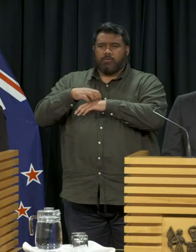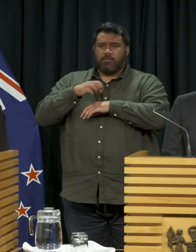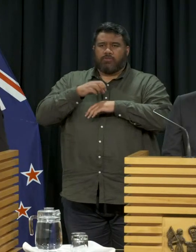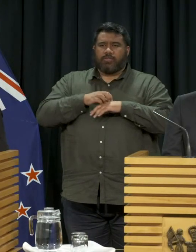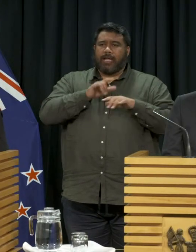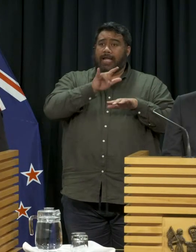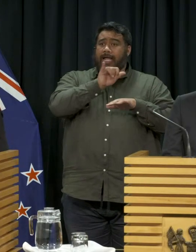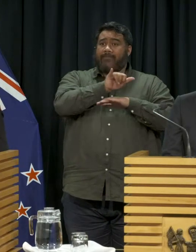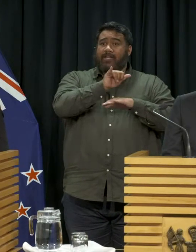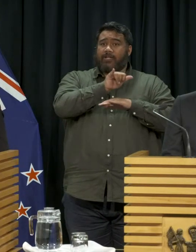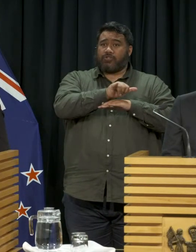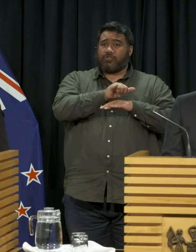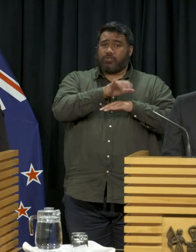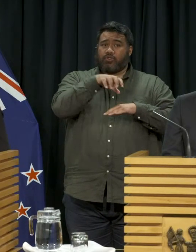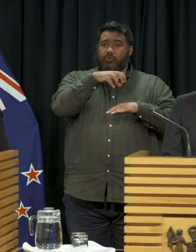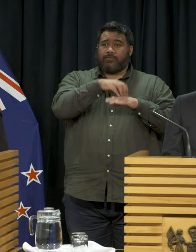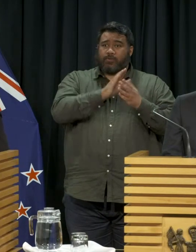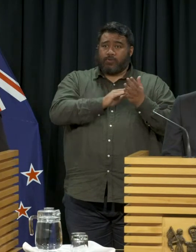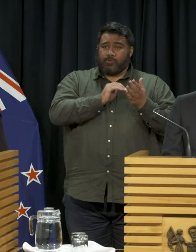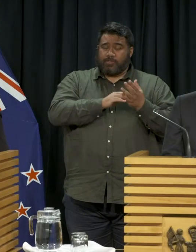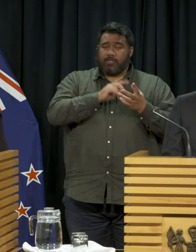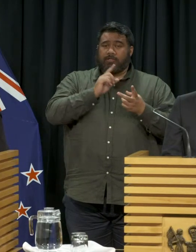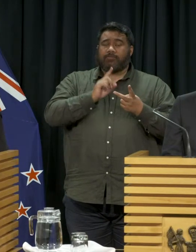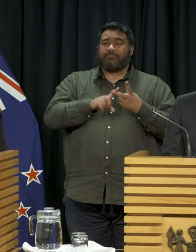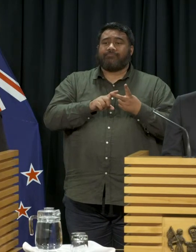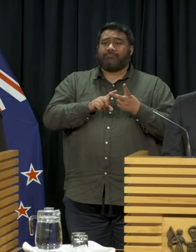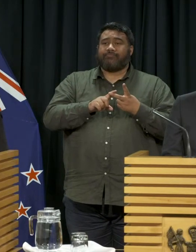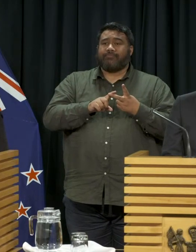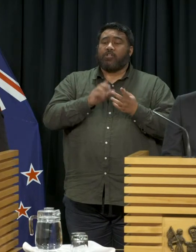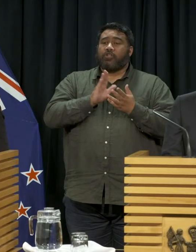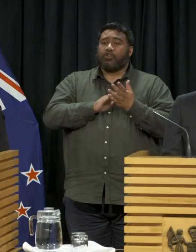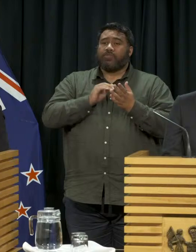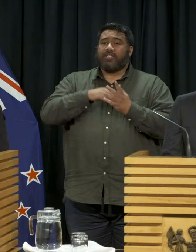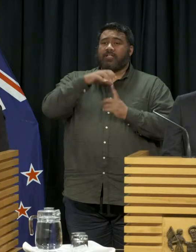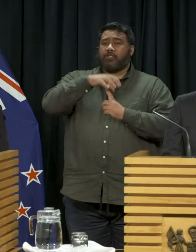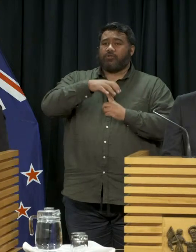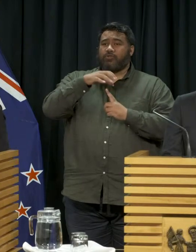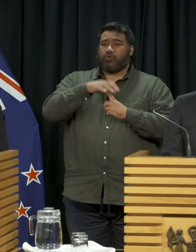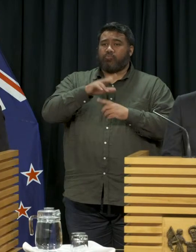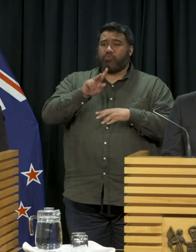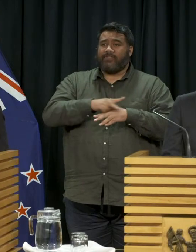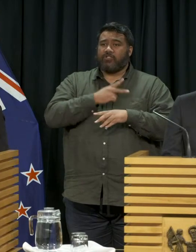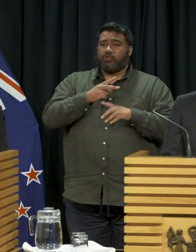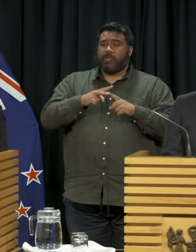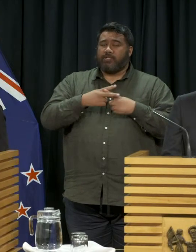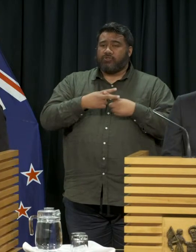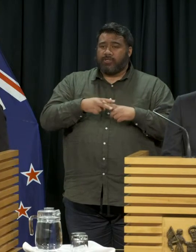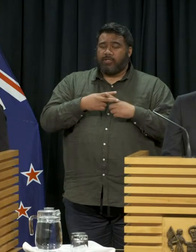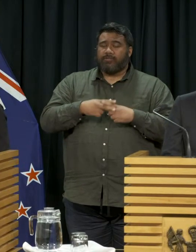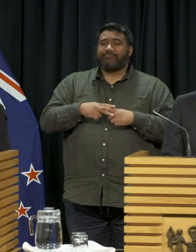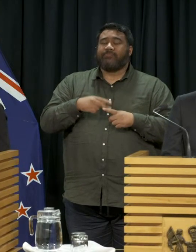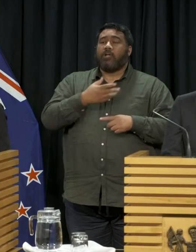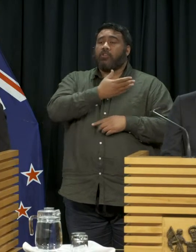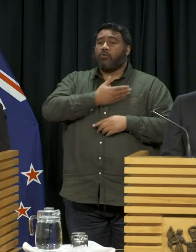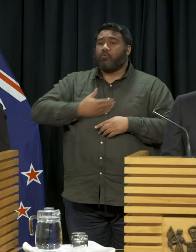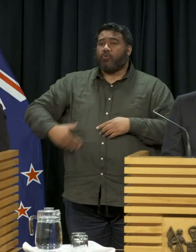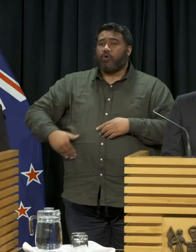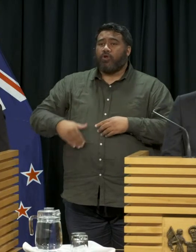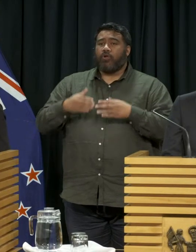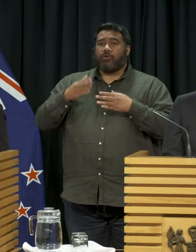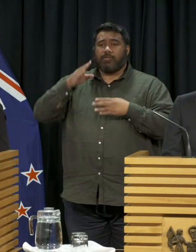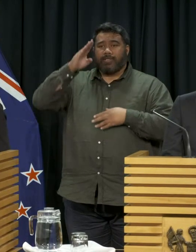Association of New Zealand. He was an honorary fellow of the New Zealand Institute of Professional Engineers, the Royal Navy Volunteer Reserve